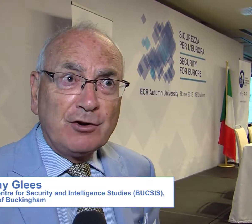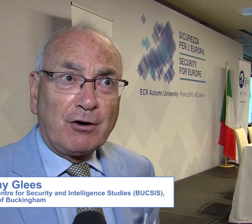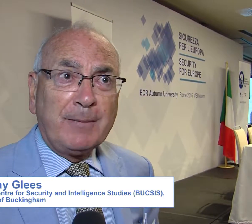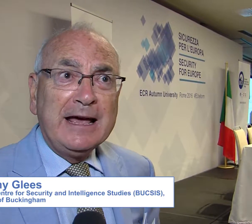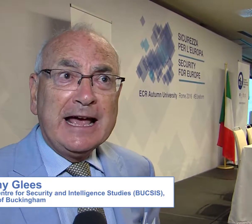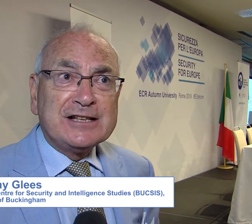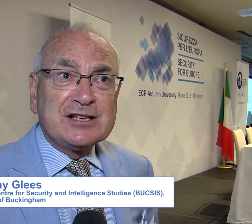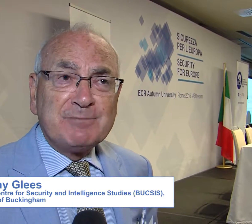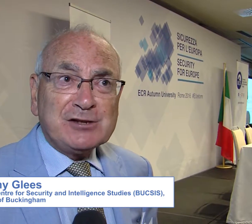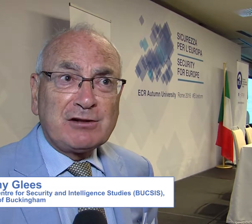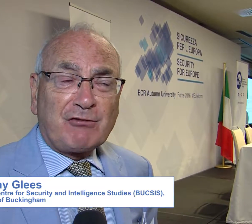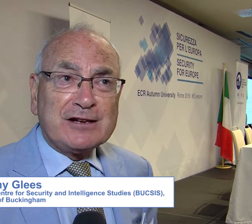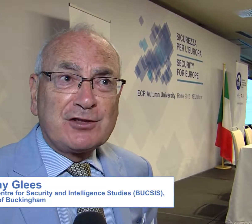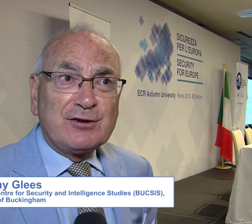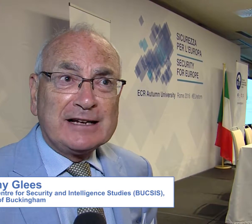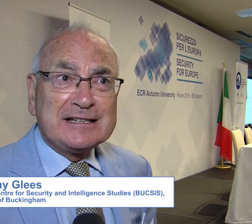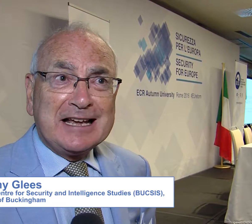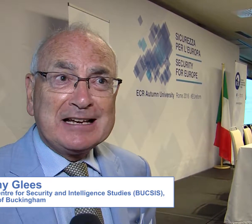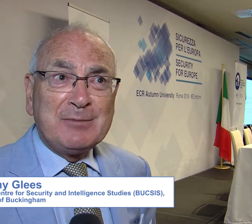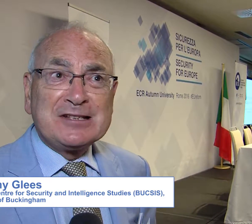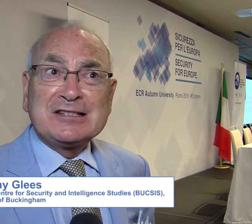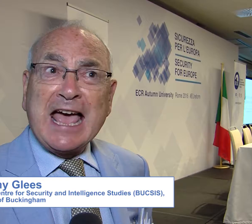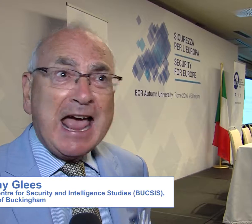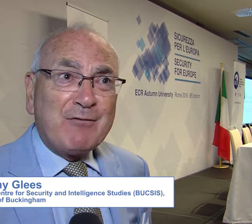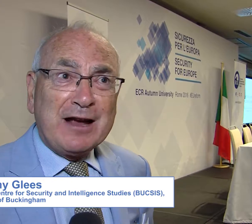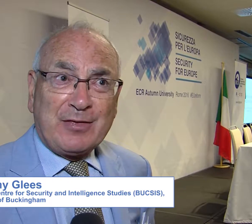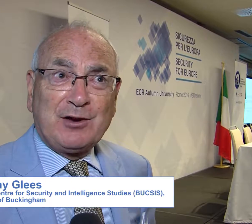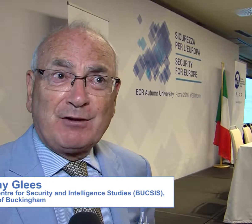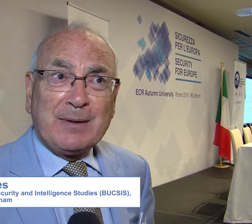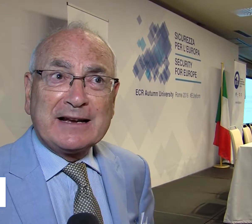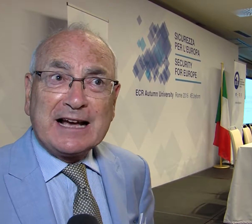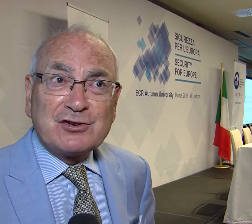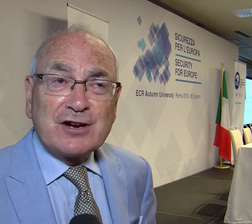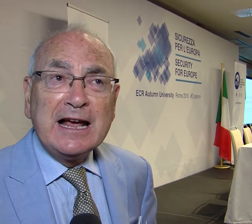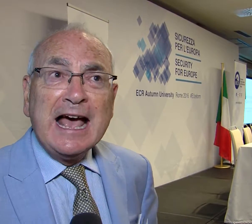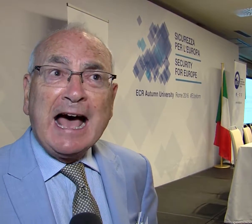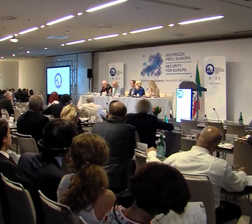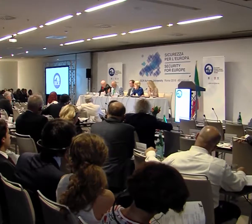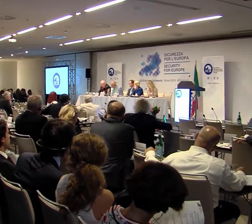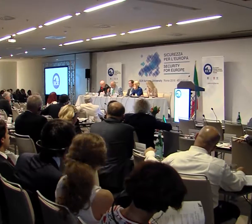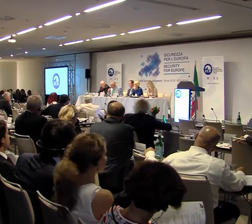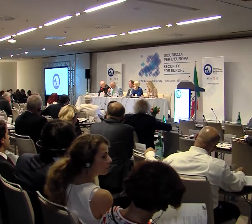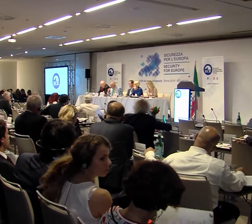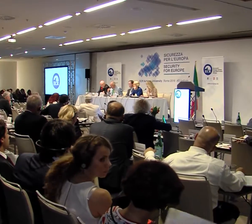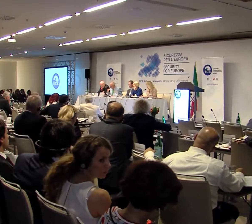Europe. It's as much a threat to the United Kingdom as it is to every other European country. And because it's a common threat